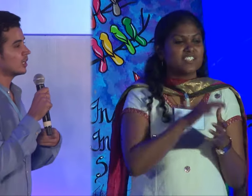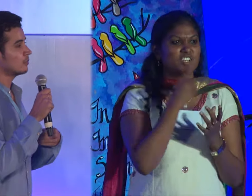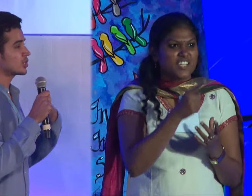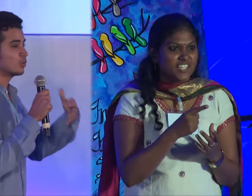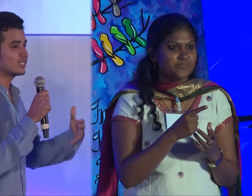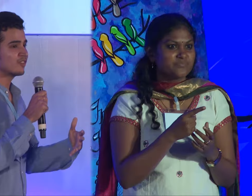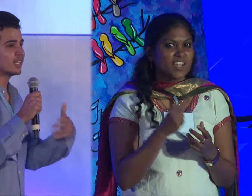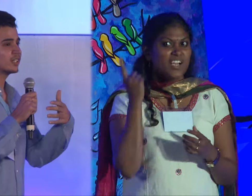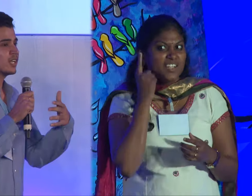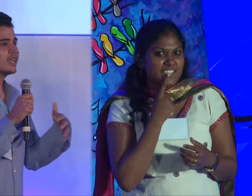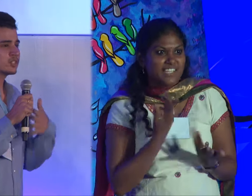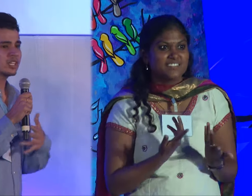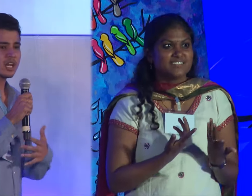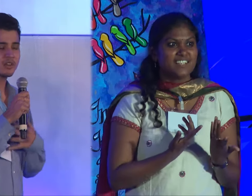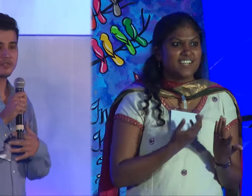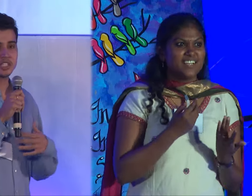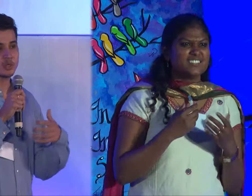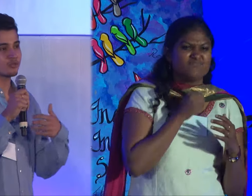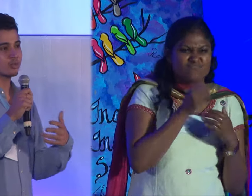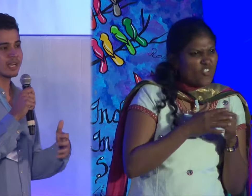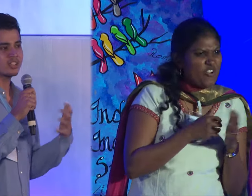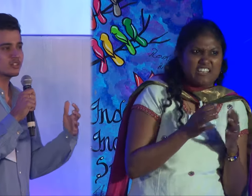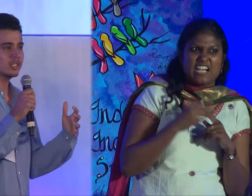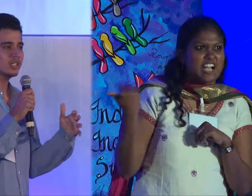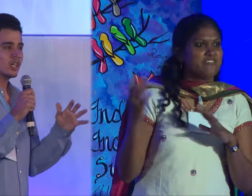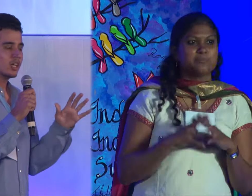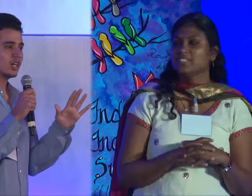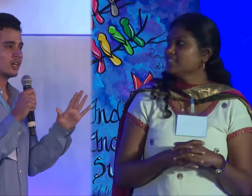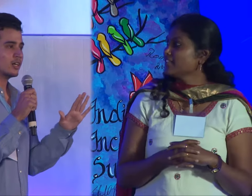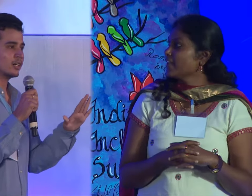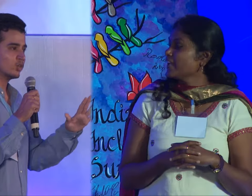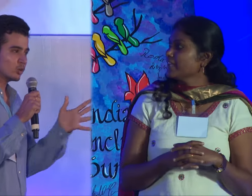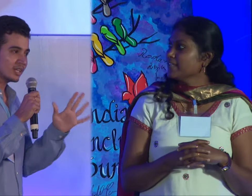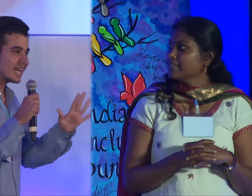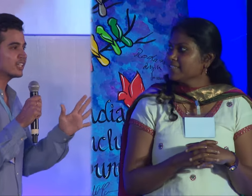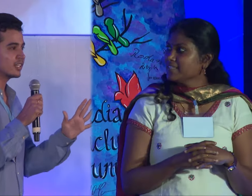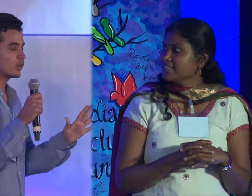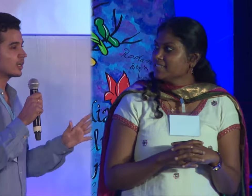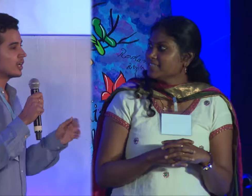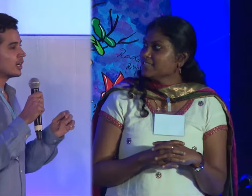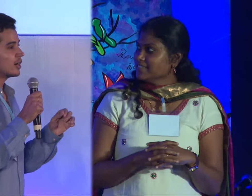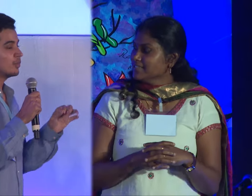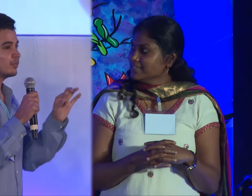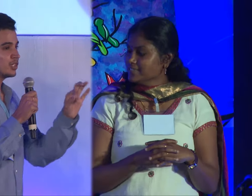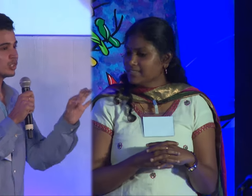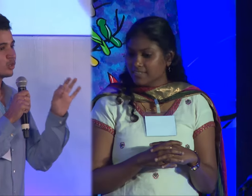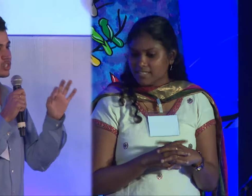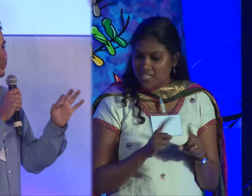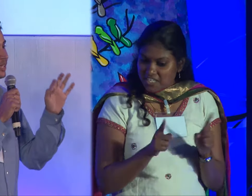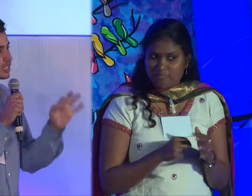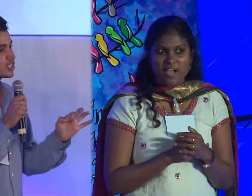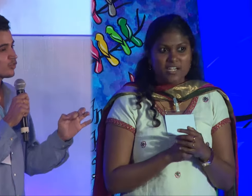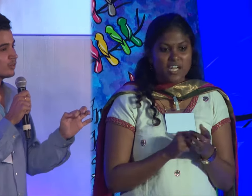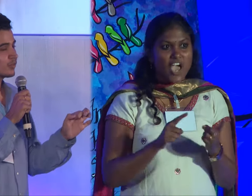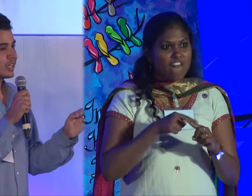that she was deaf, and that it was a little uncomfortable situation for me, and I didn't really like it in a way. But during the